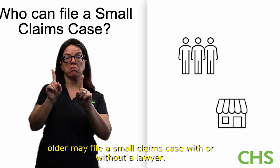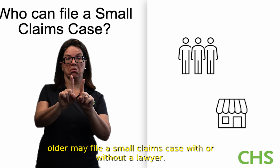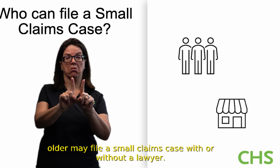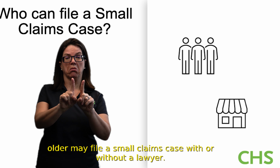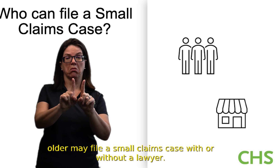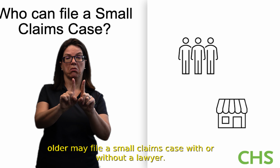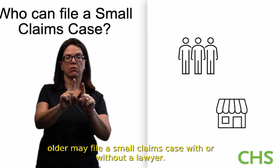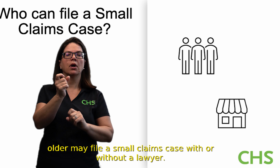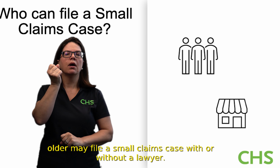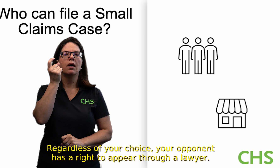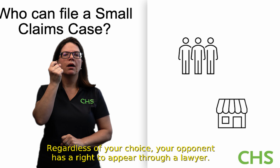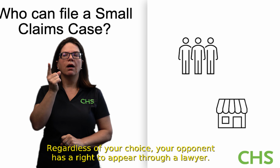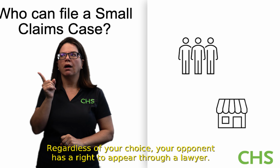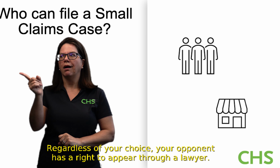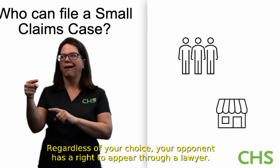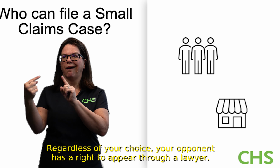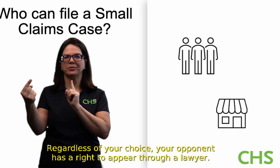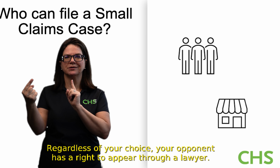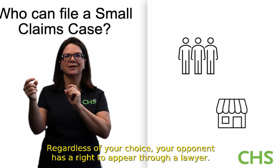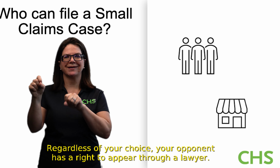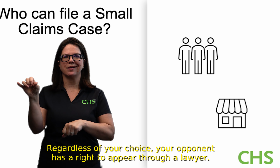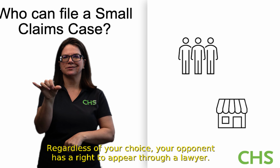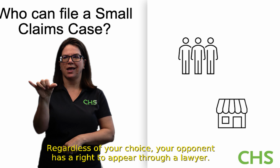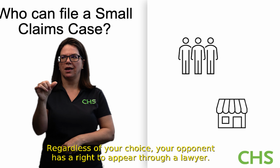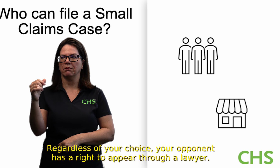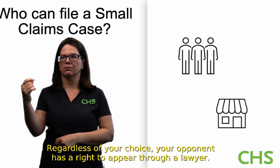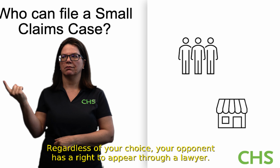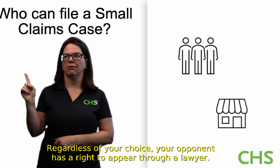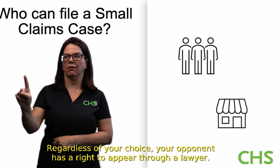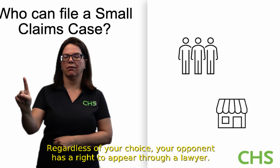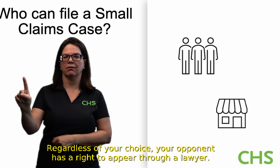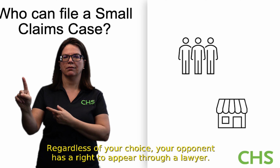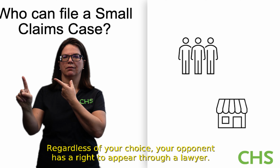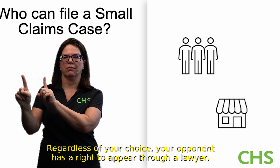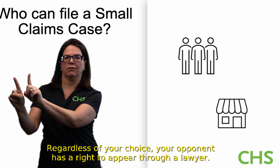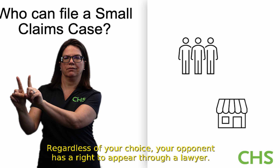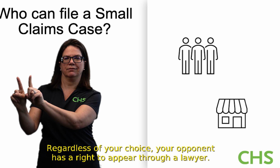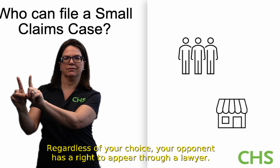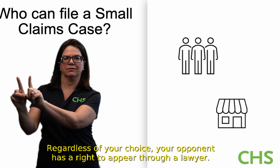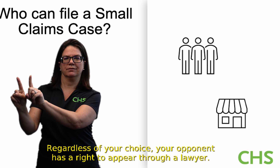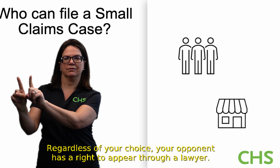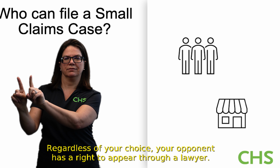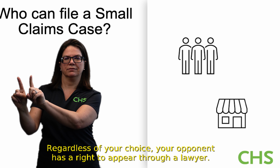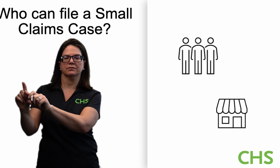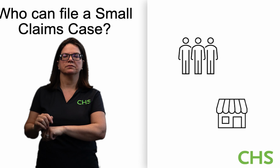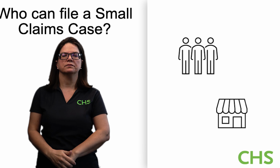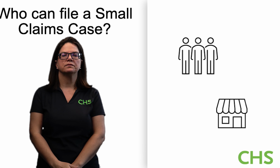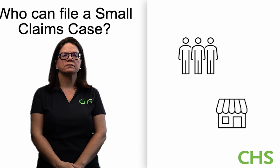lawyer. Regardless of your choice, your opponent has a right to appear through a lawyer.